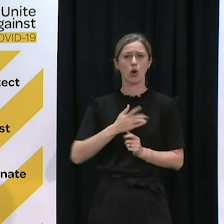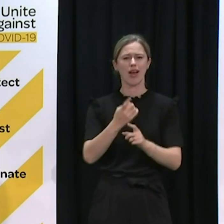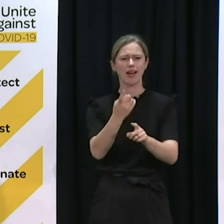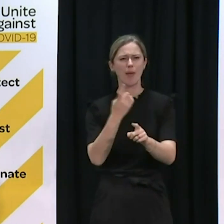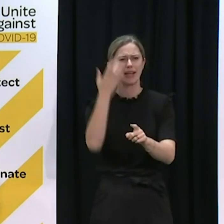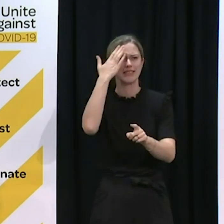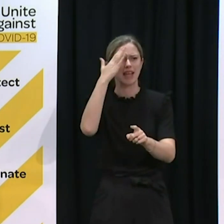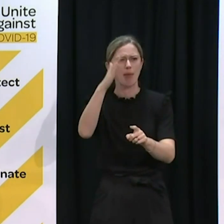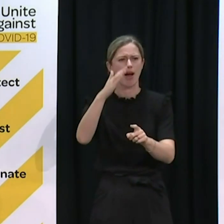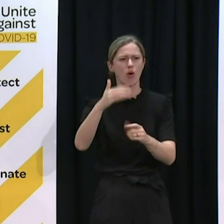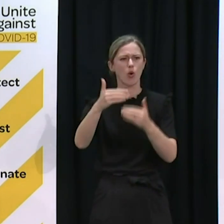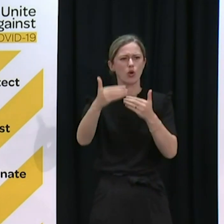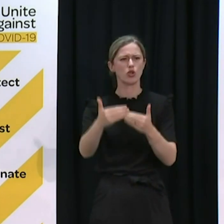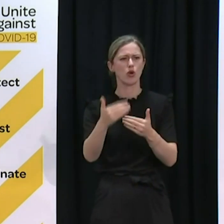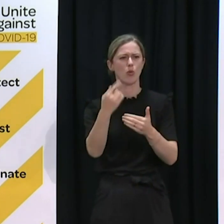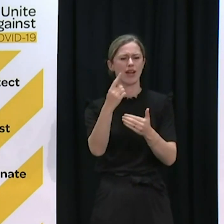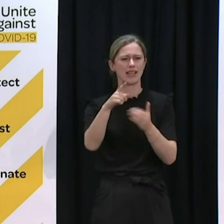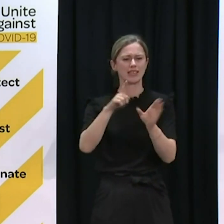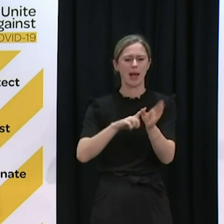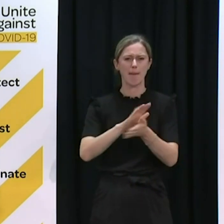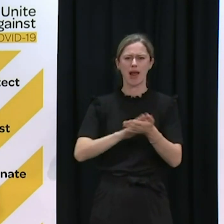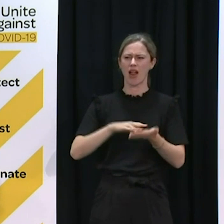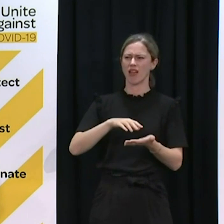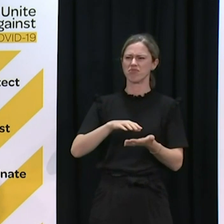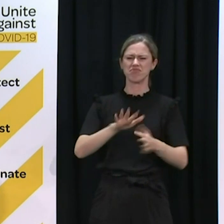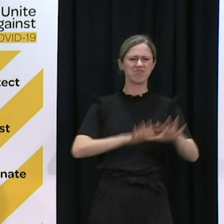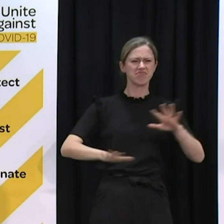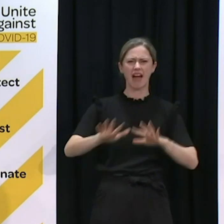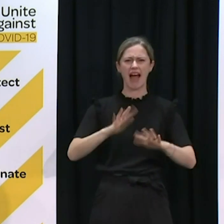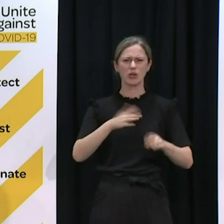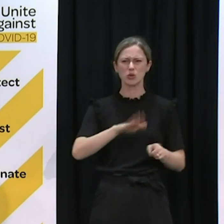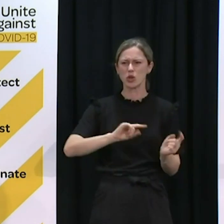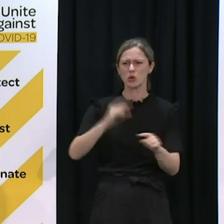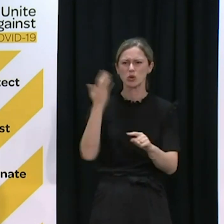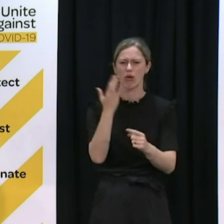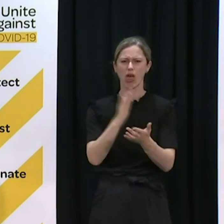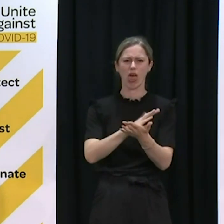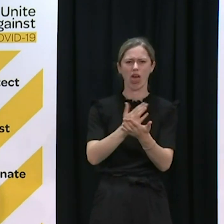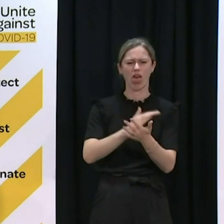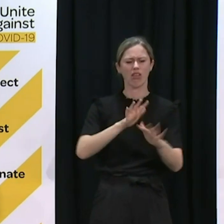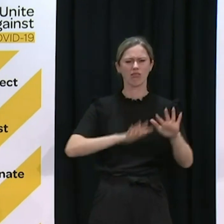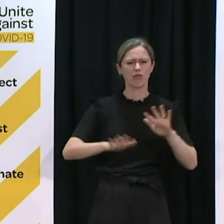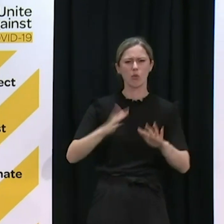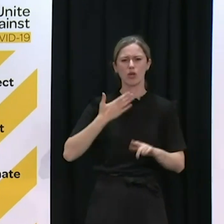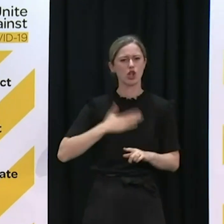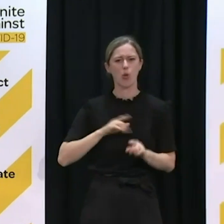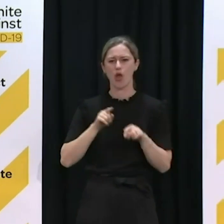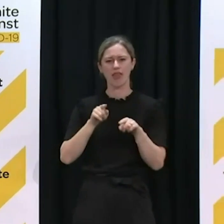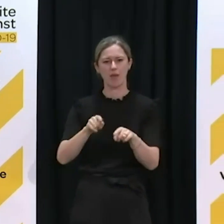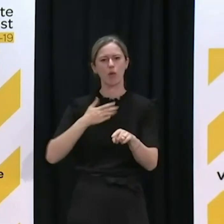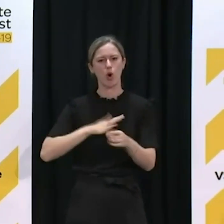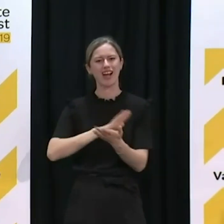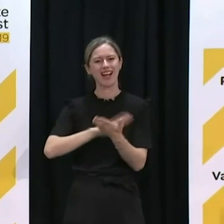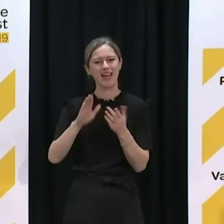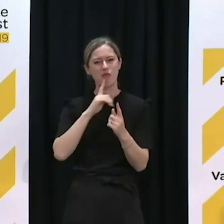break or ahead of term 1 next year where we're still unsure around how children and young people can return to school, kura and early